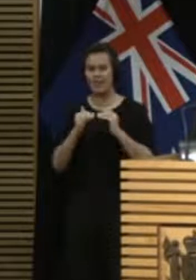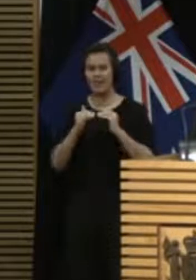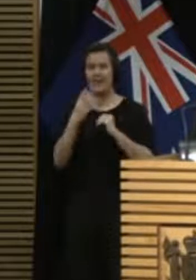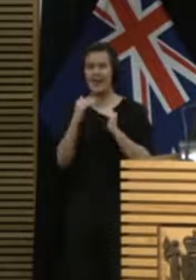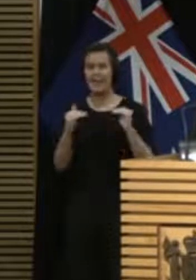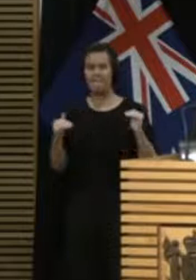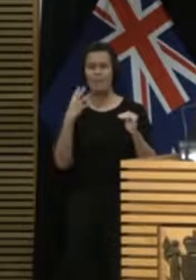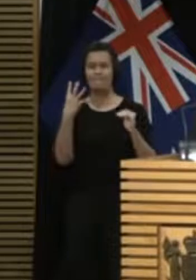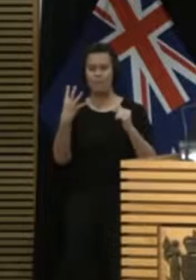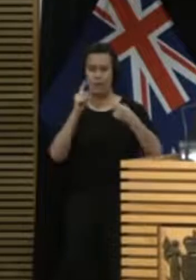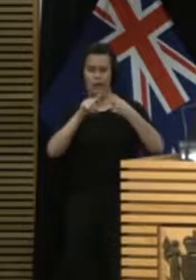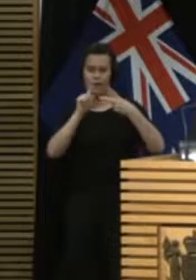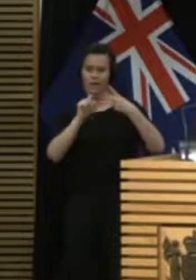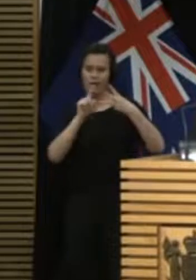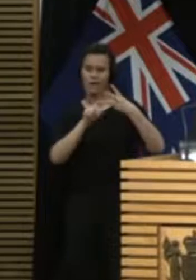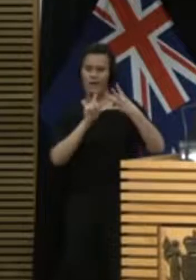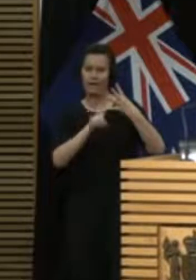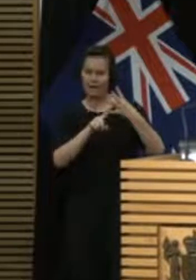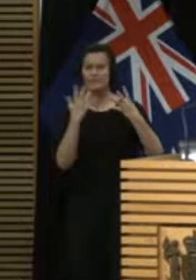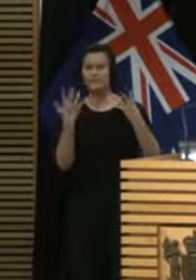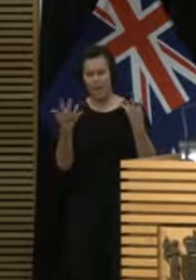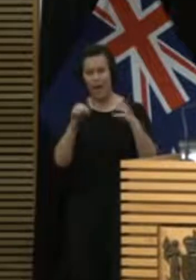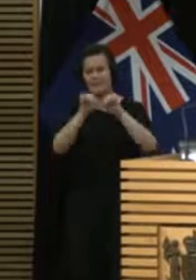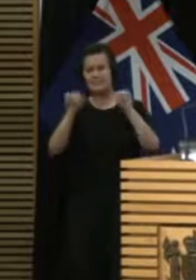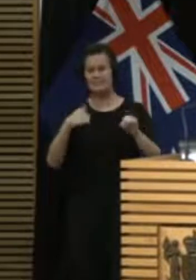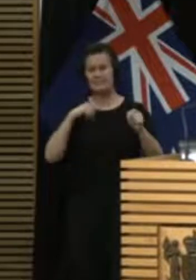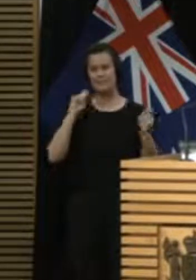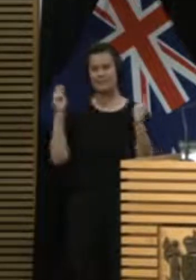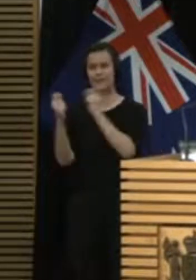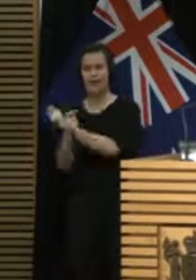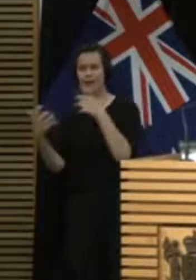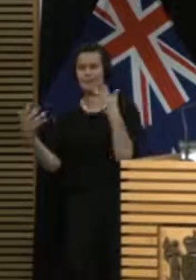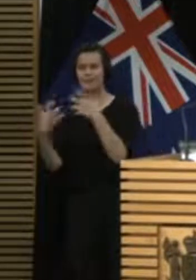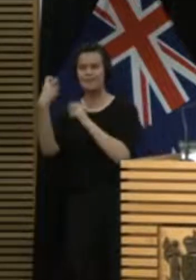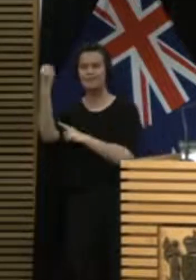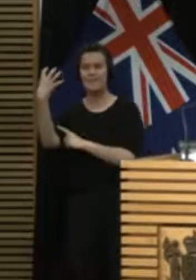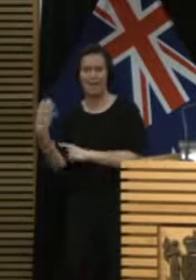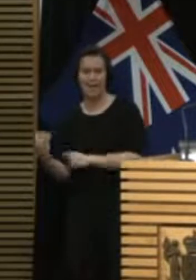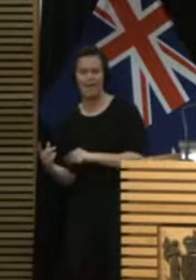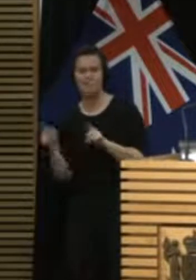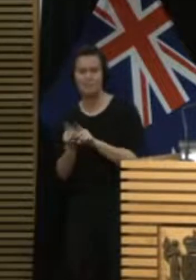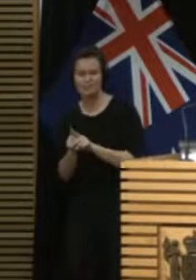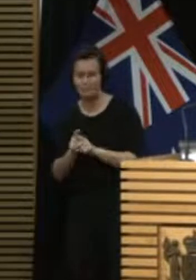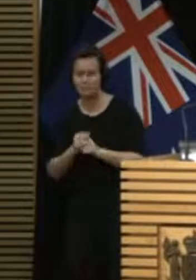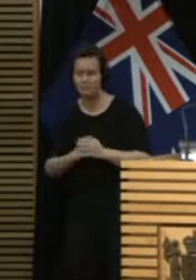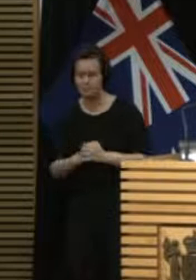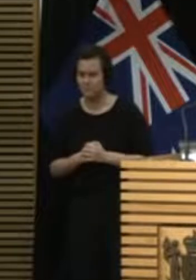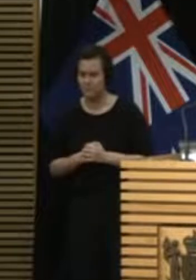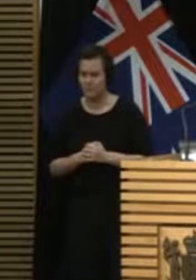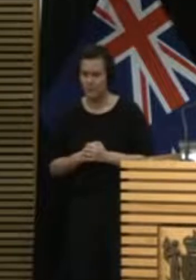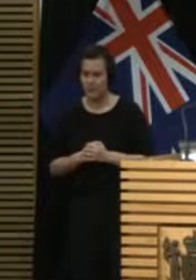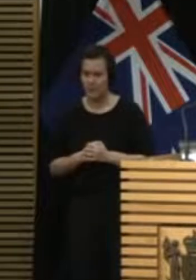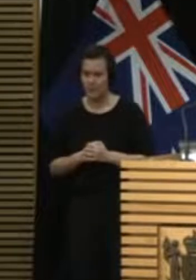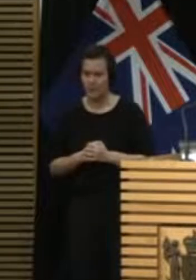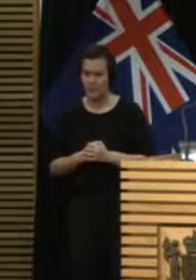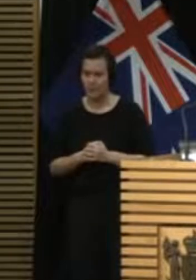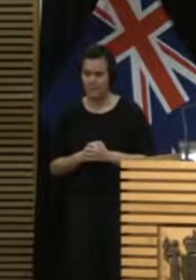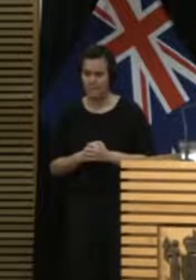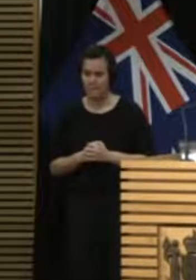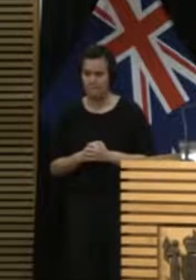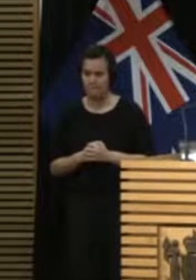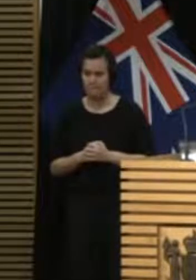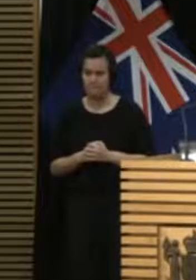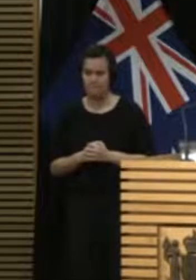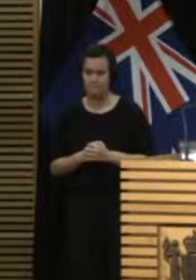you want the ministry to be able to handle, or the national contact tracing system? It's more an issue of where